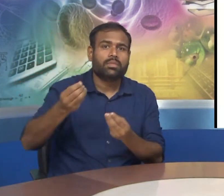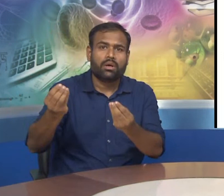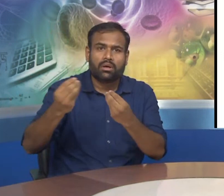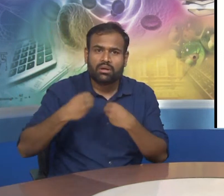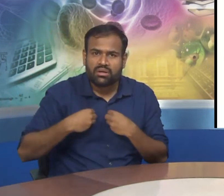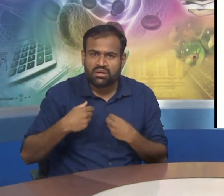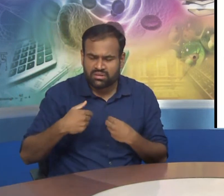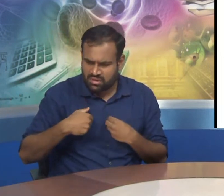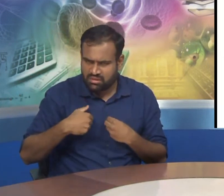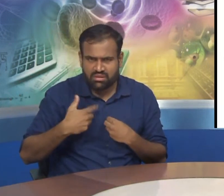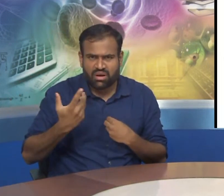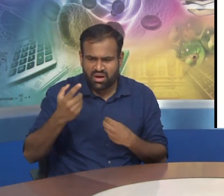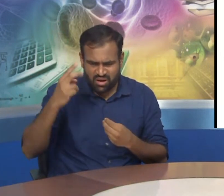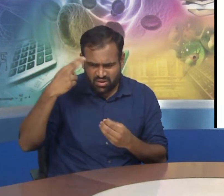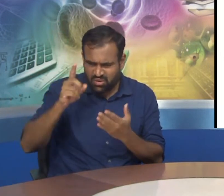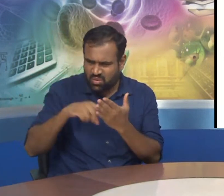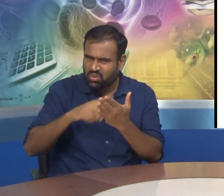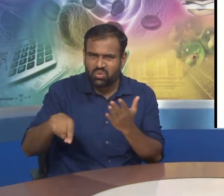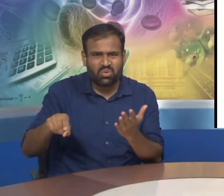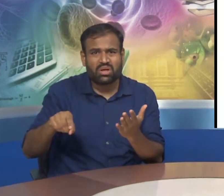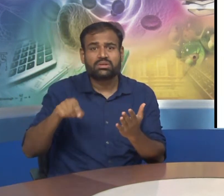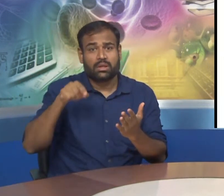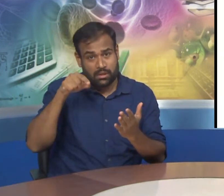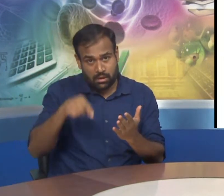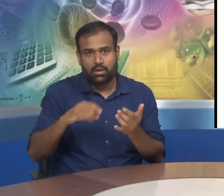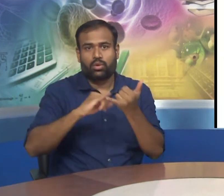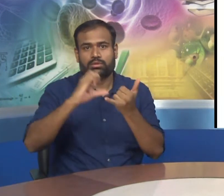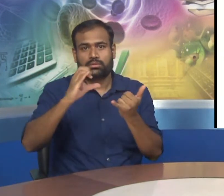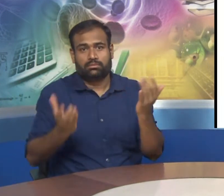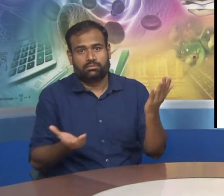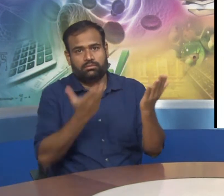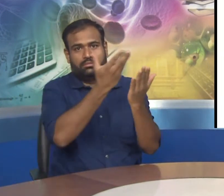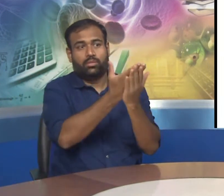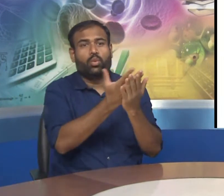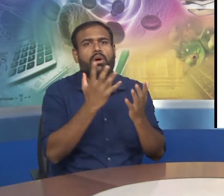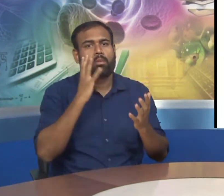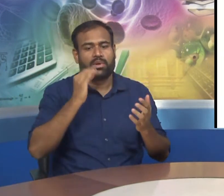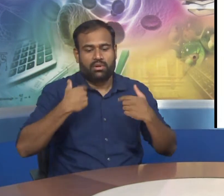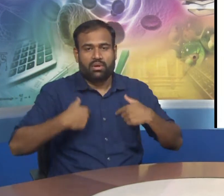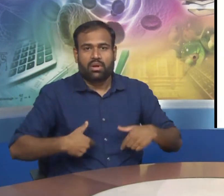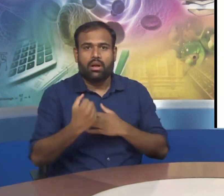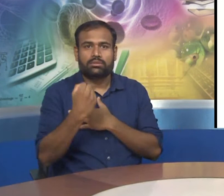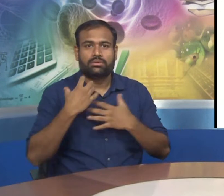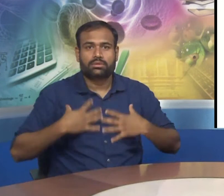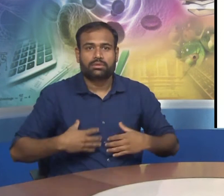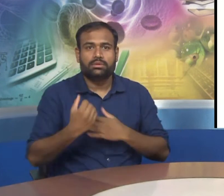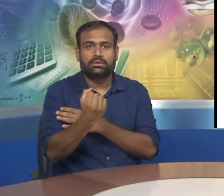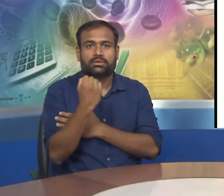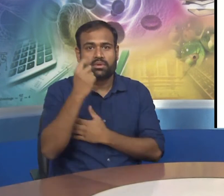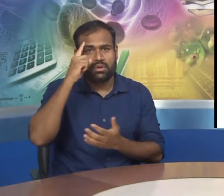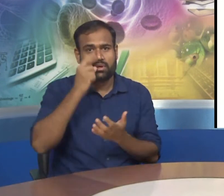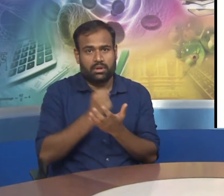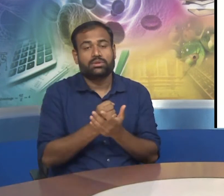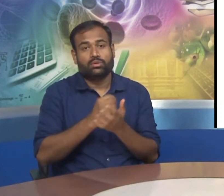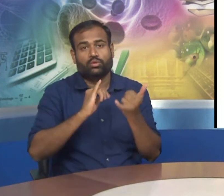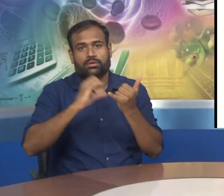and awards death sentence to the accused, he may bring an appeal to the Supreme Court by right.